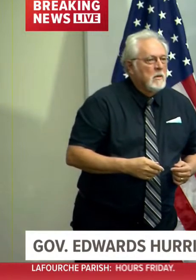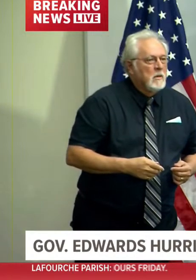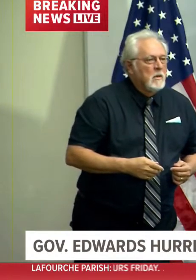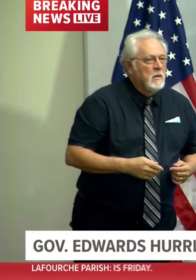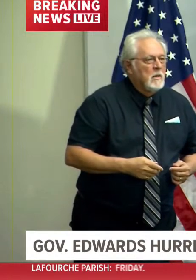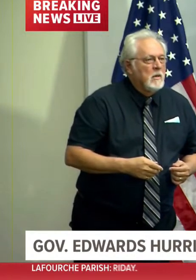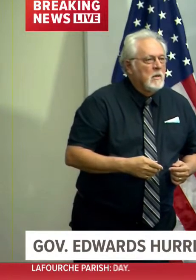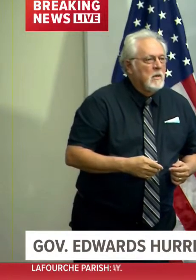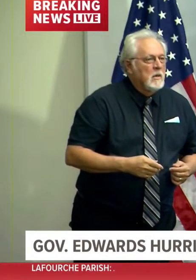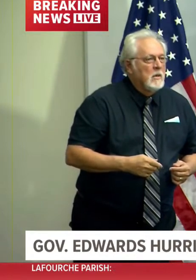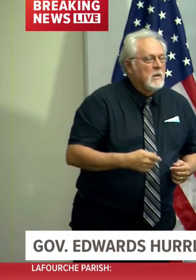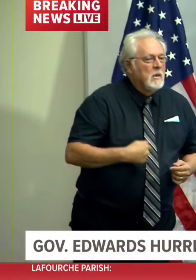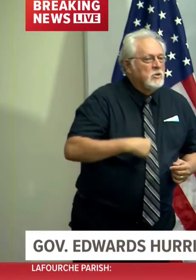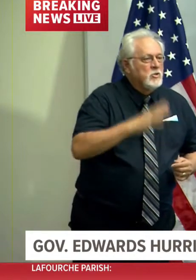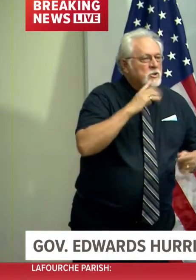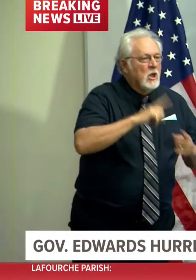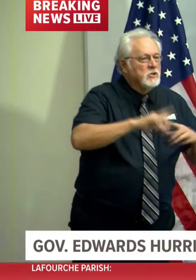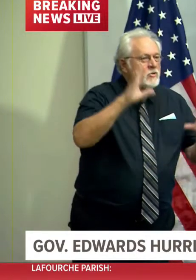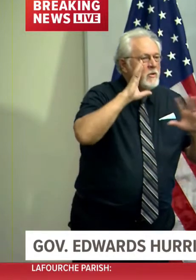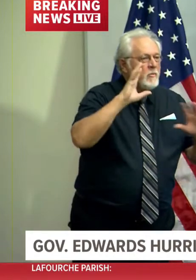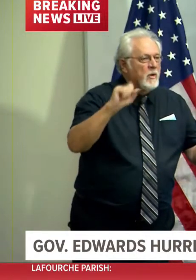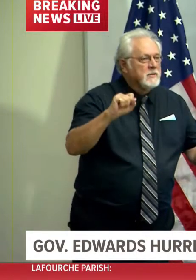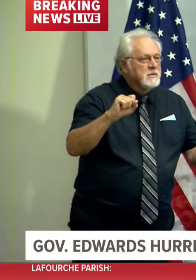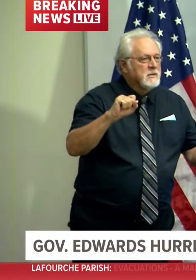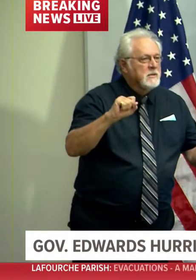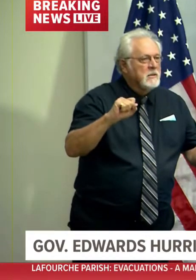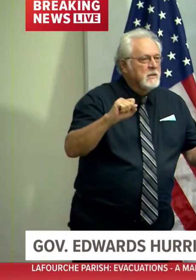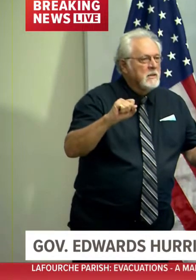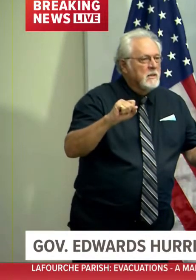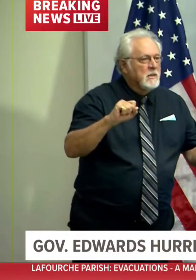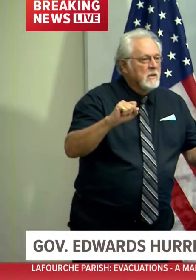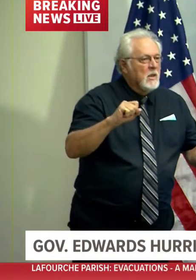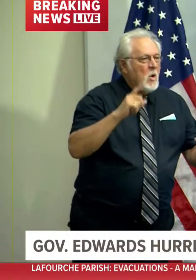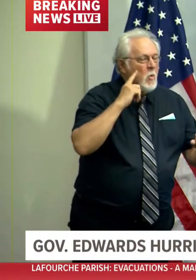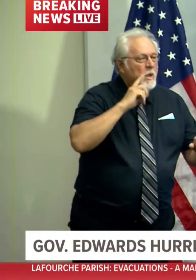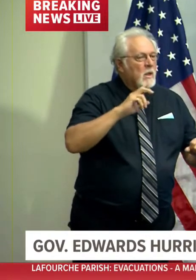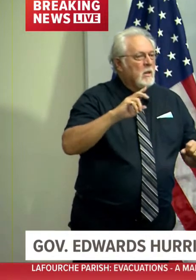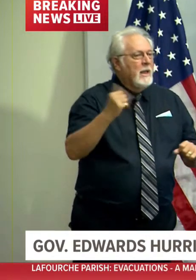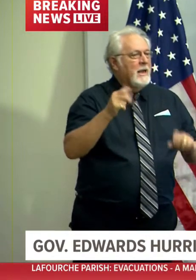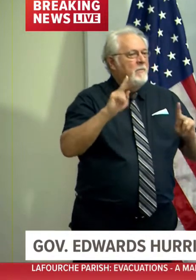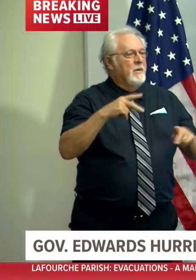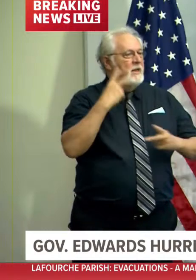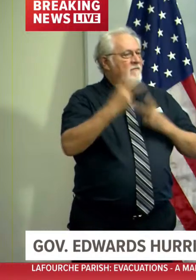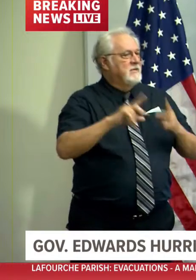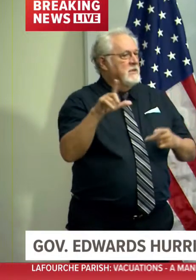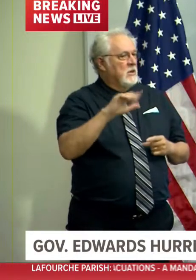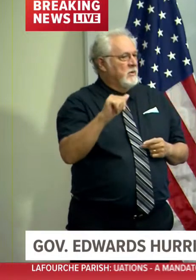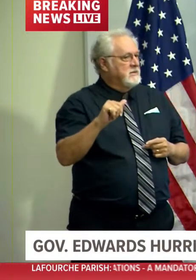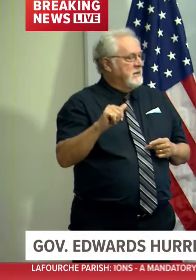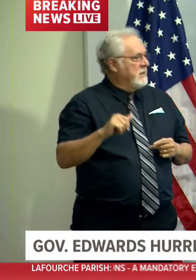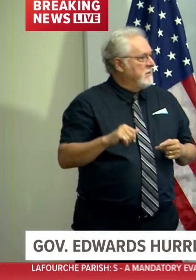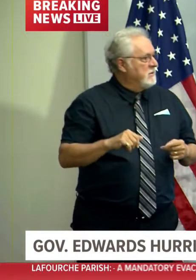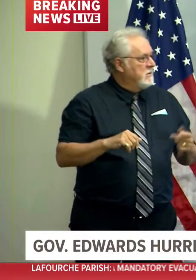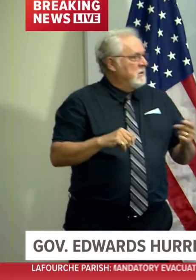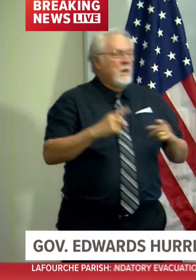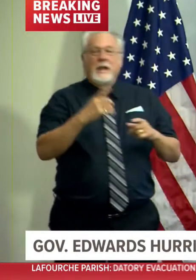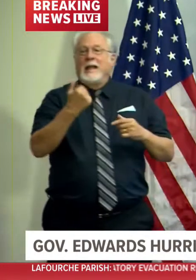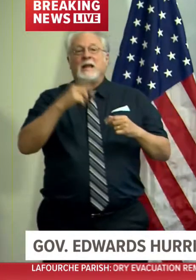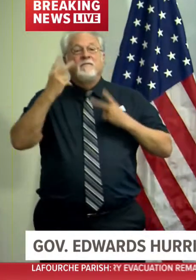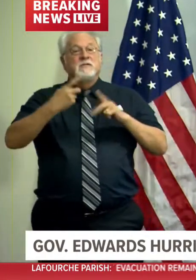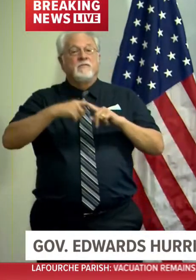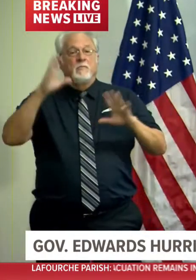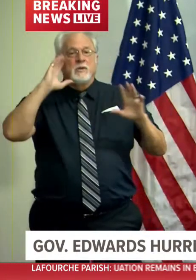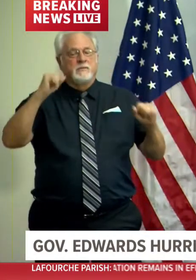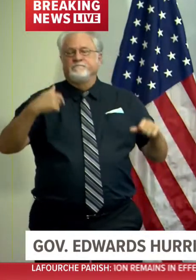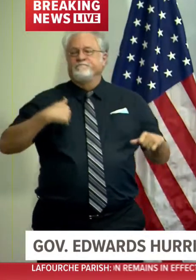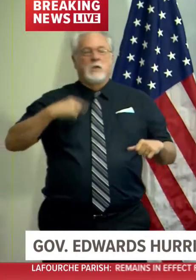time you talked to the president, and words from the public, he's going to visit Louisiana this weekend. Do you have knowledge from the president? I